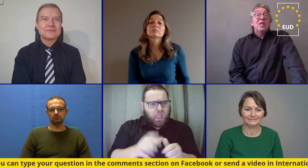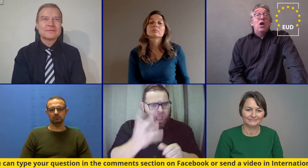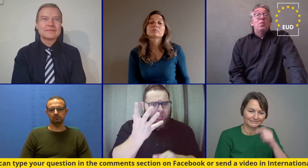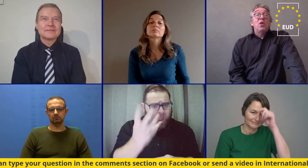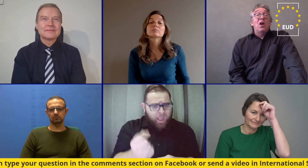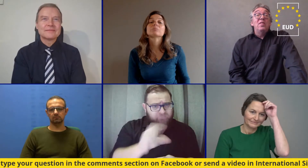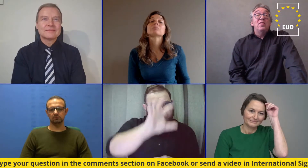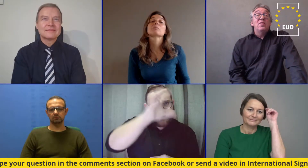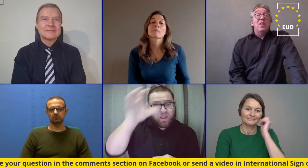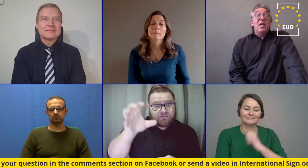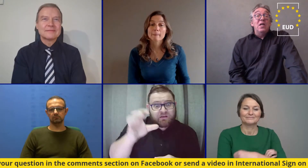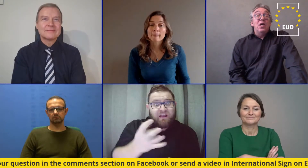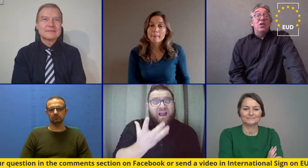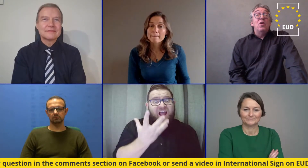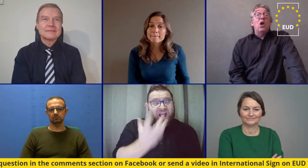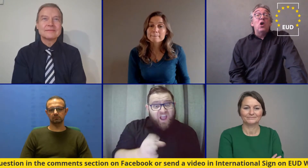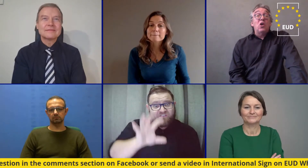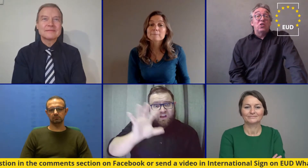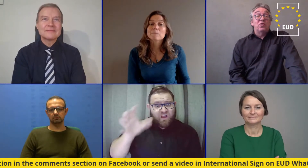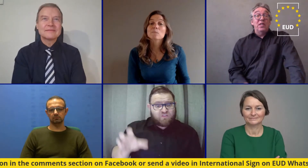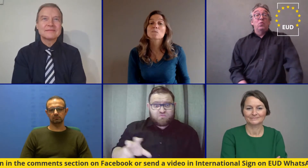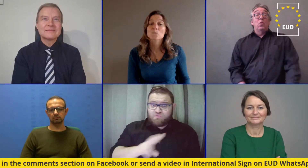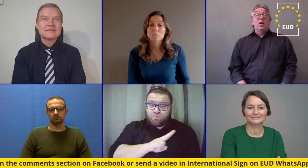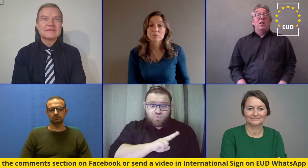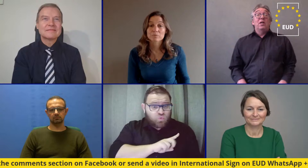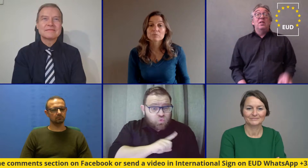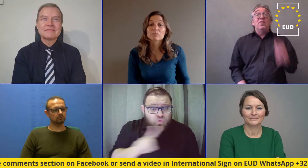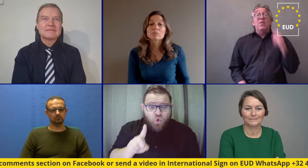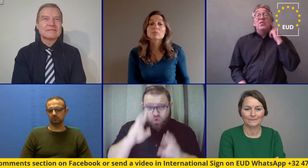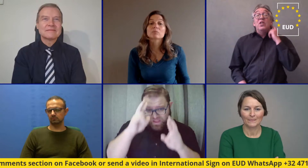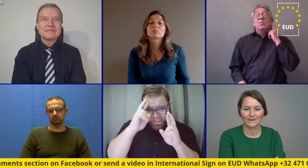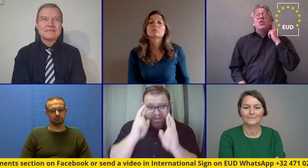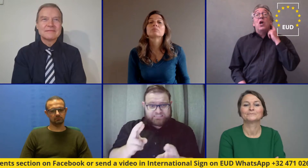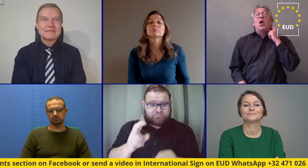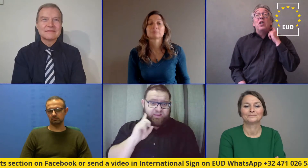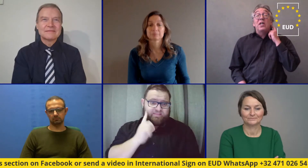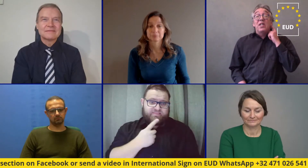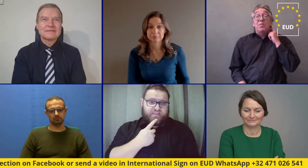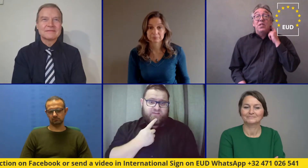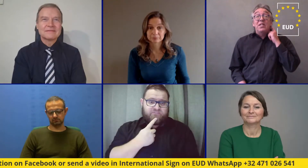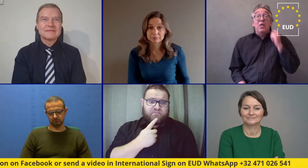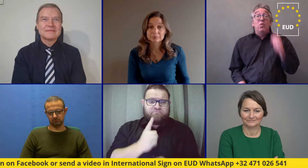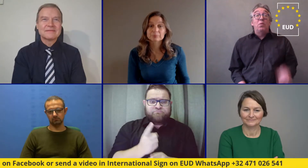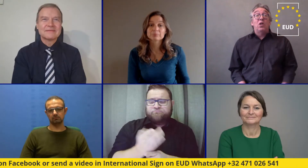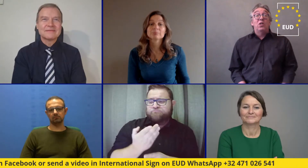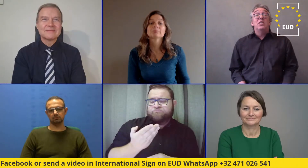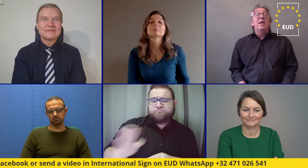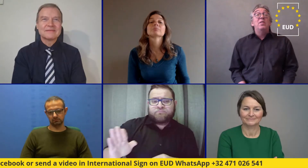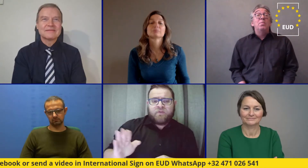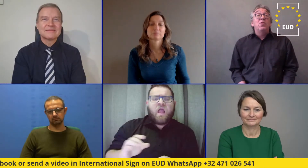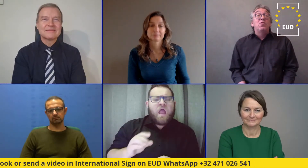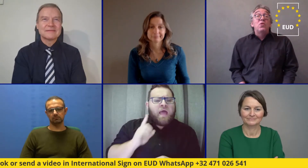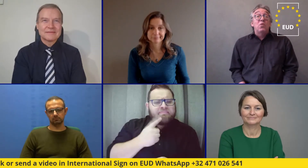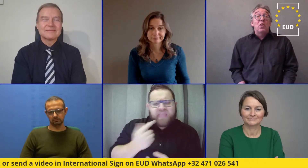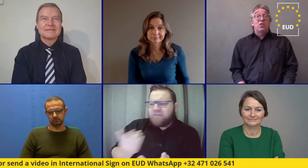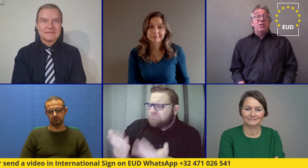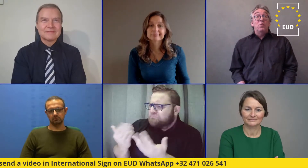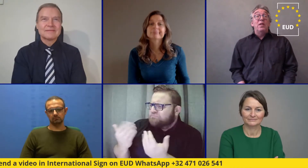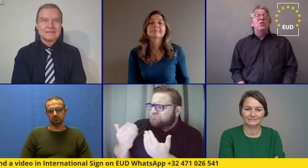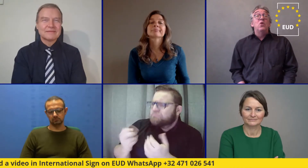But I think there are countries where deaf interpreters are accepted as equal partners, and there are also countries where they're not.